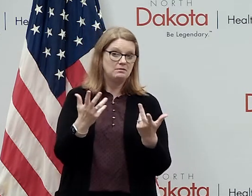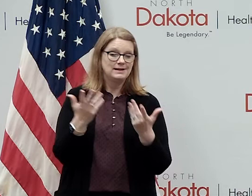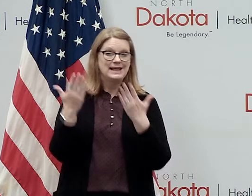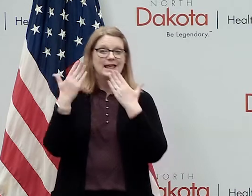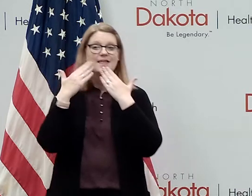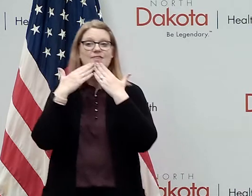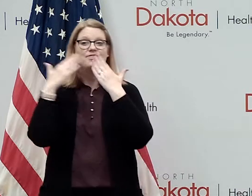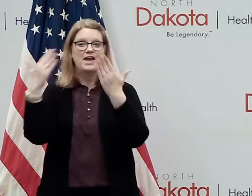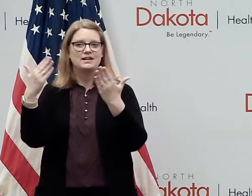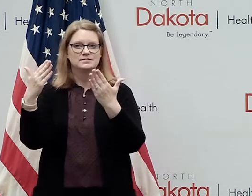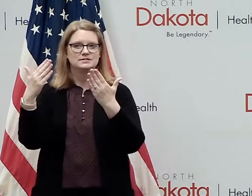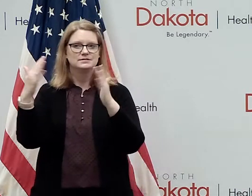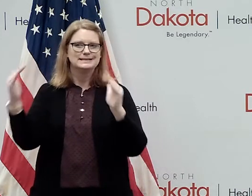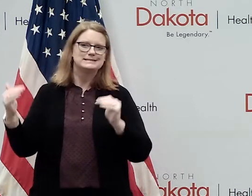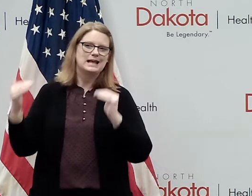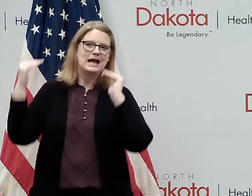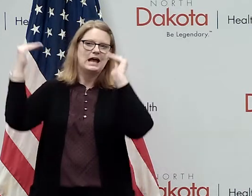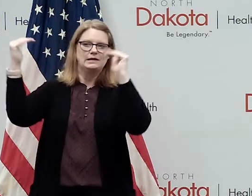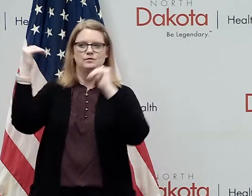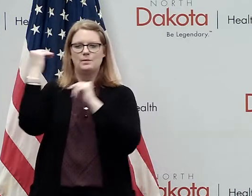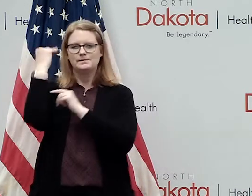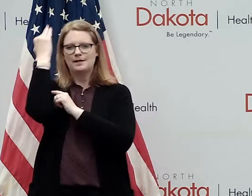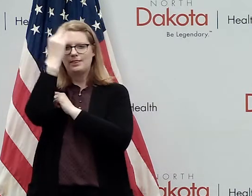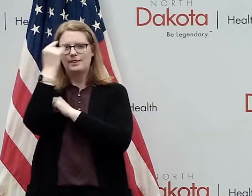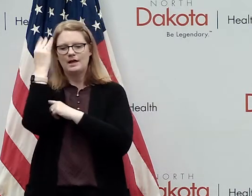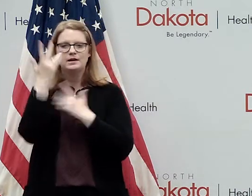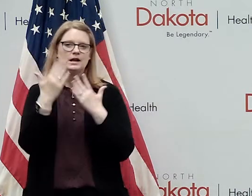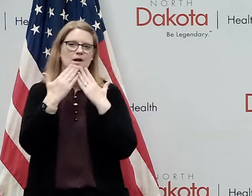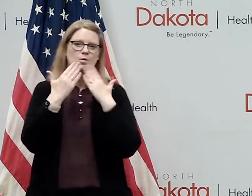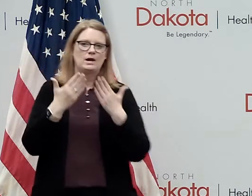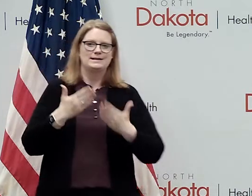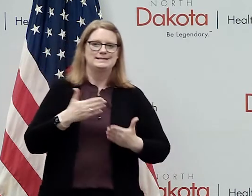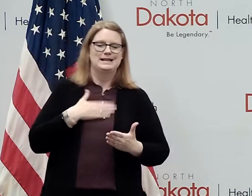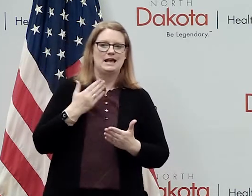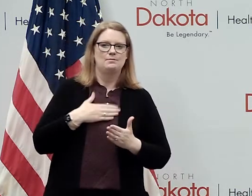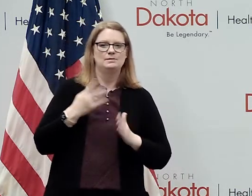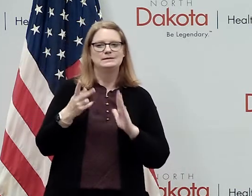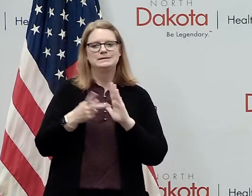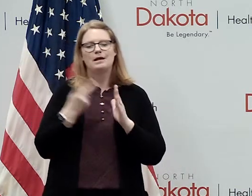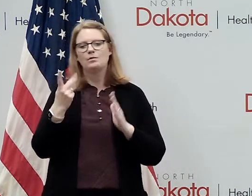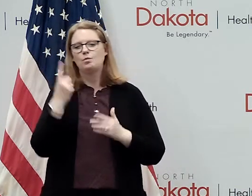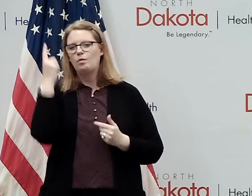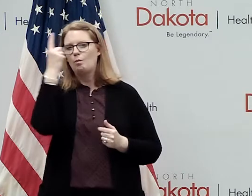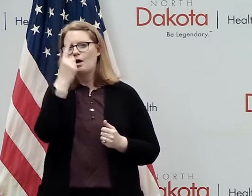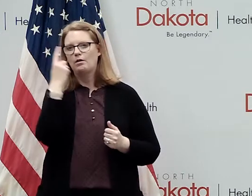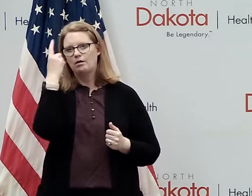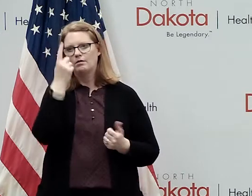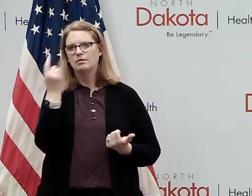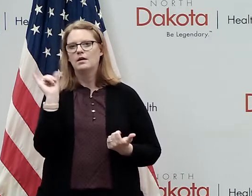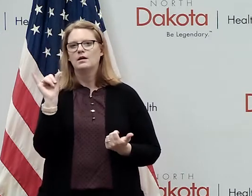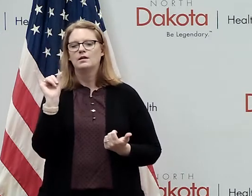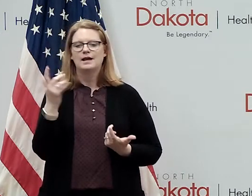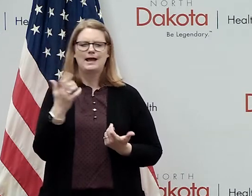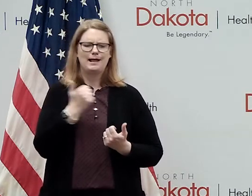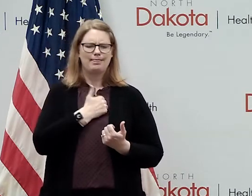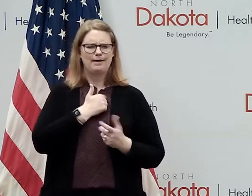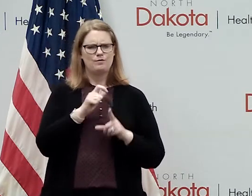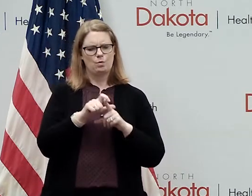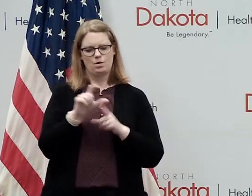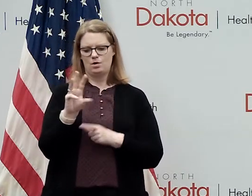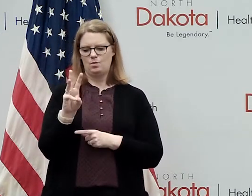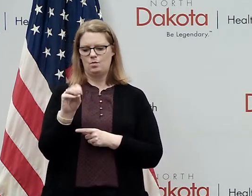the highest form of thought, and that gratitude is happiness doubled by wonder." And I love the word wonder